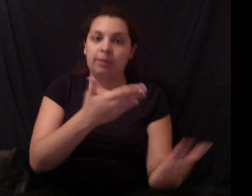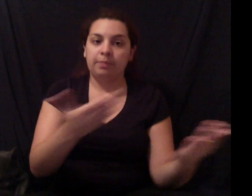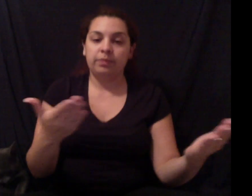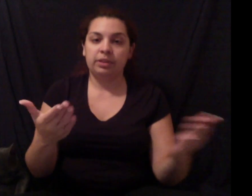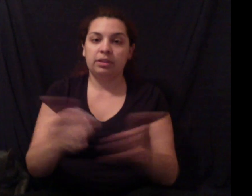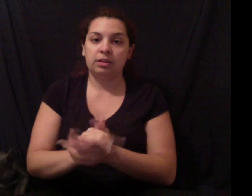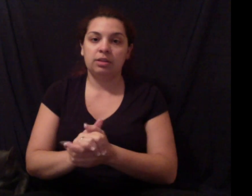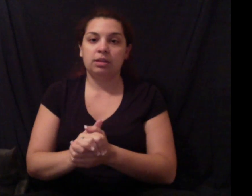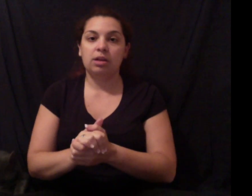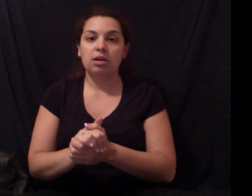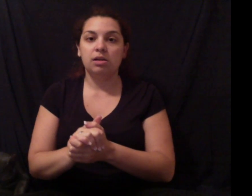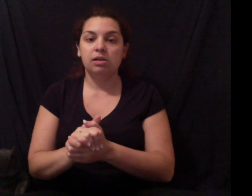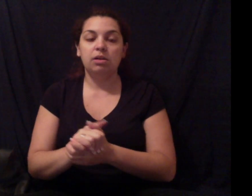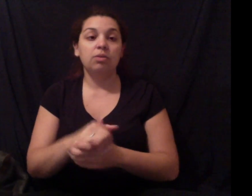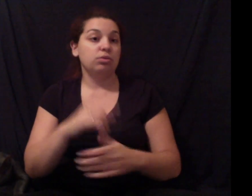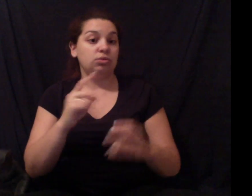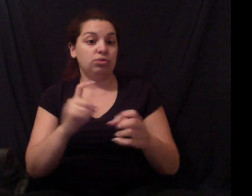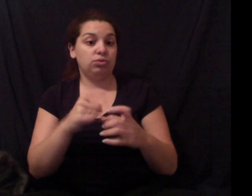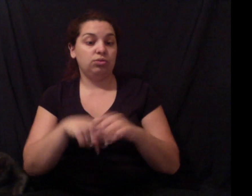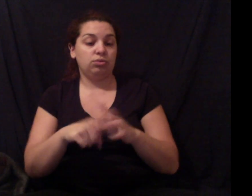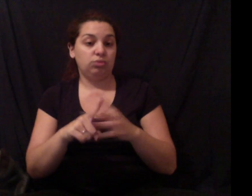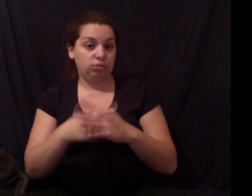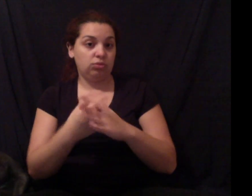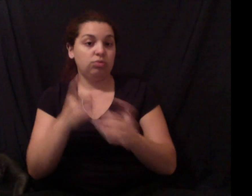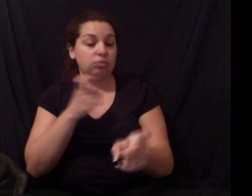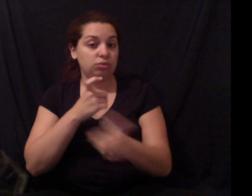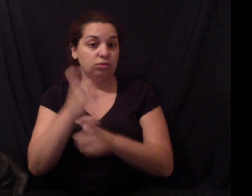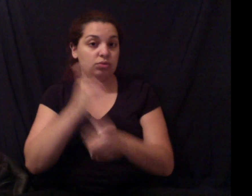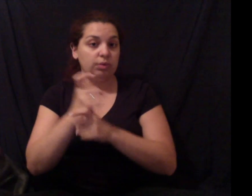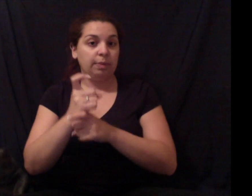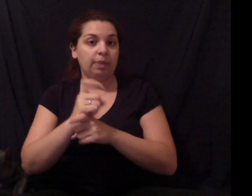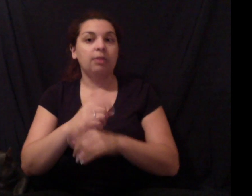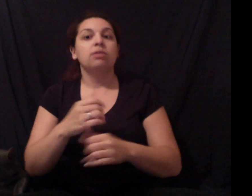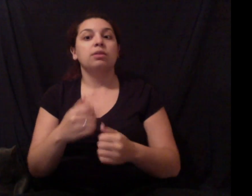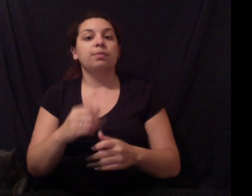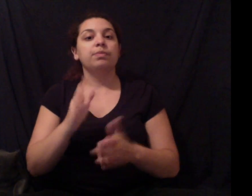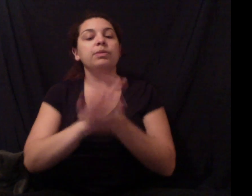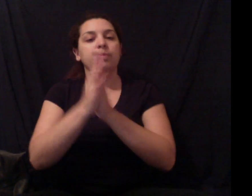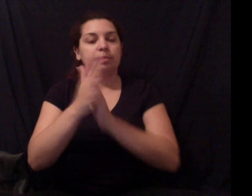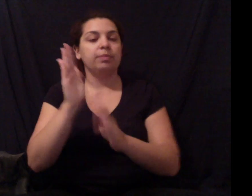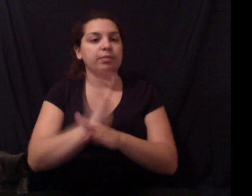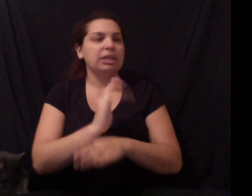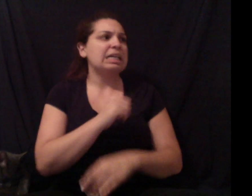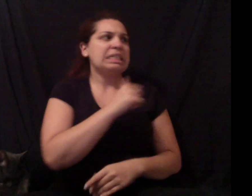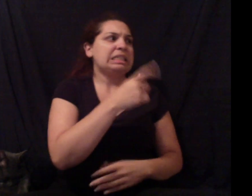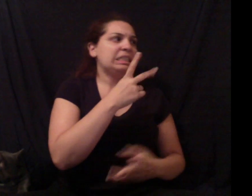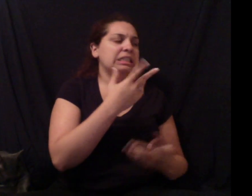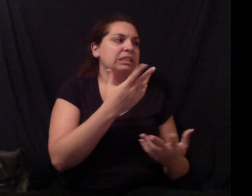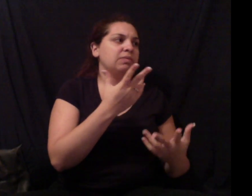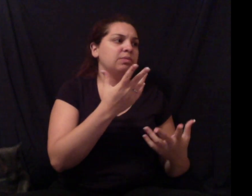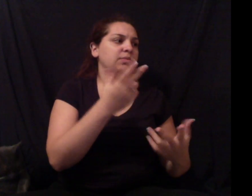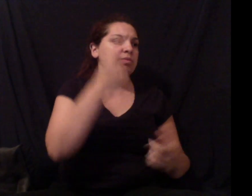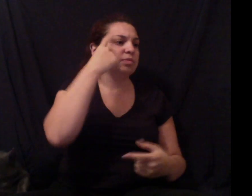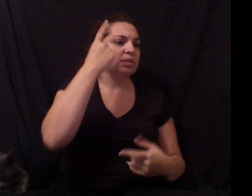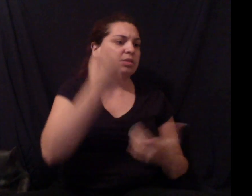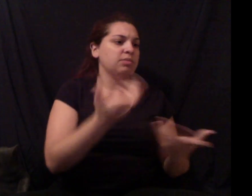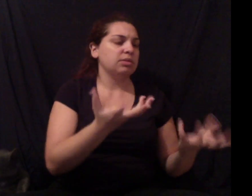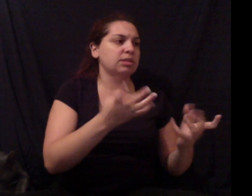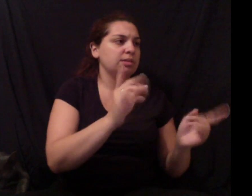of a joke into a sustainable business. I really didn't expect it. I expected it to kind of just be, another way for me to kind of